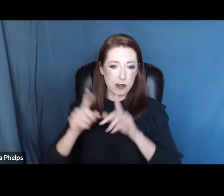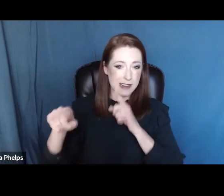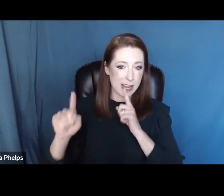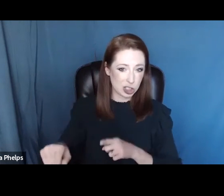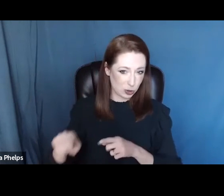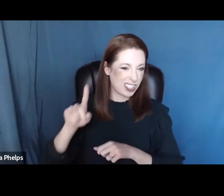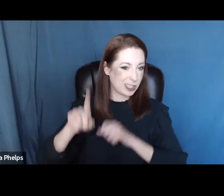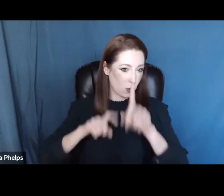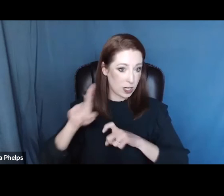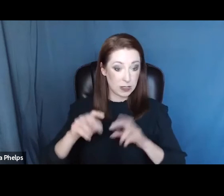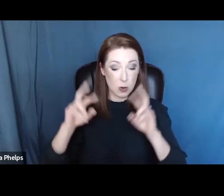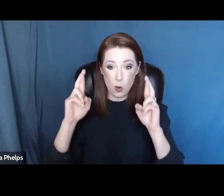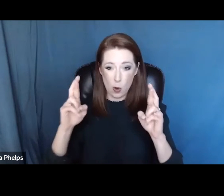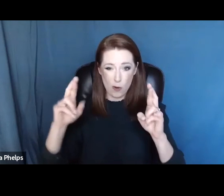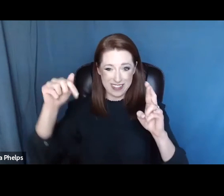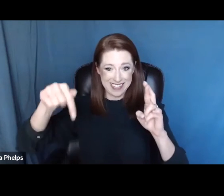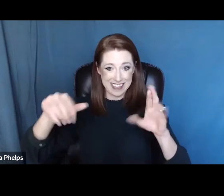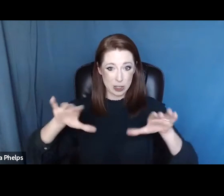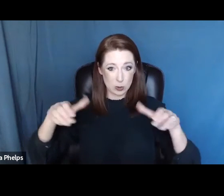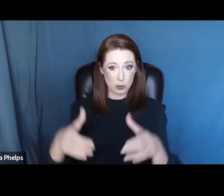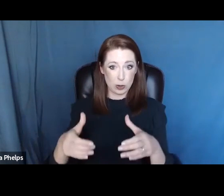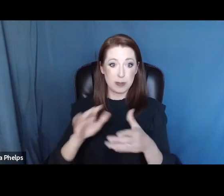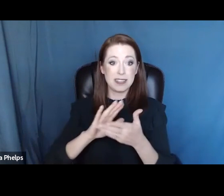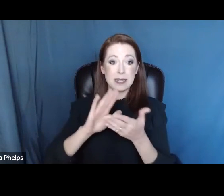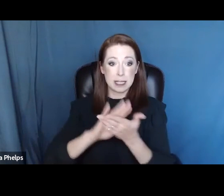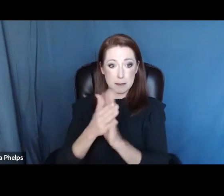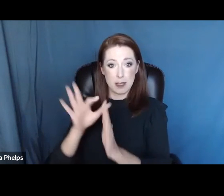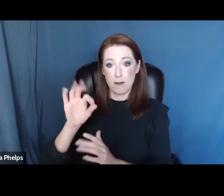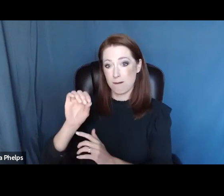that this group at some point can be a forum for that.